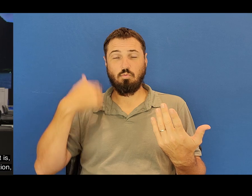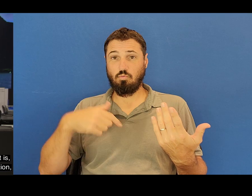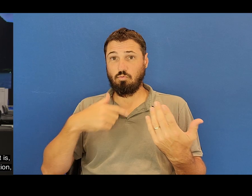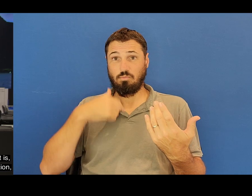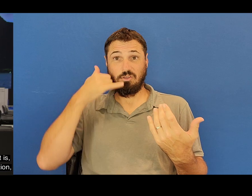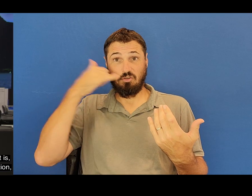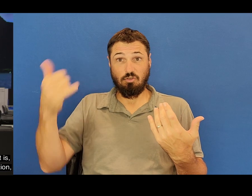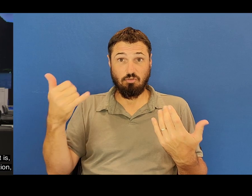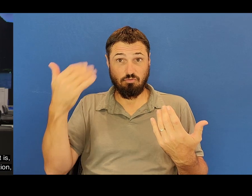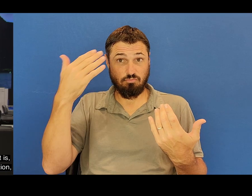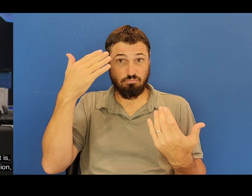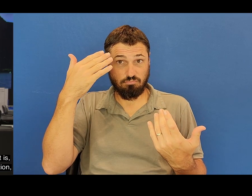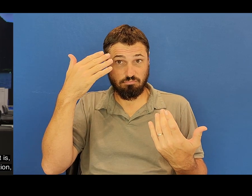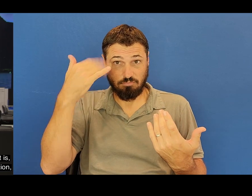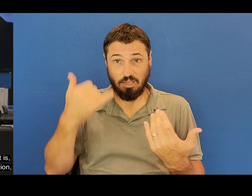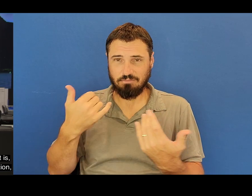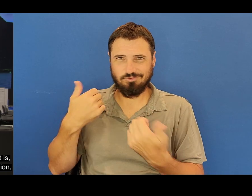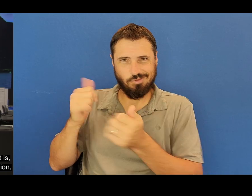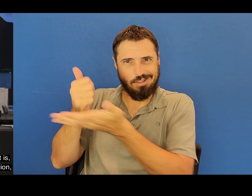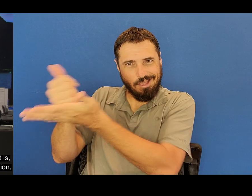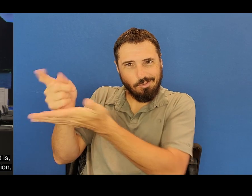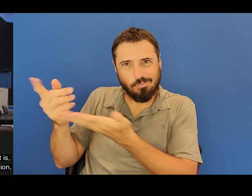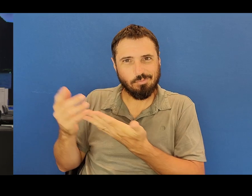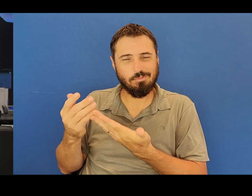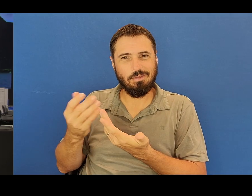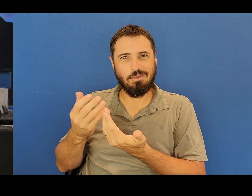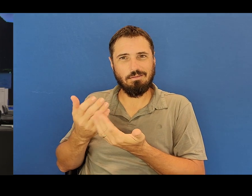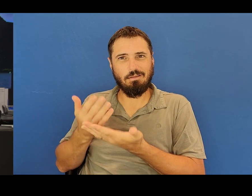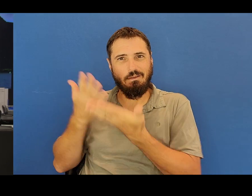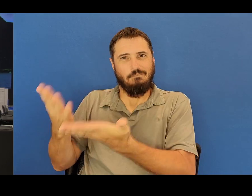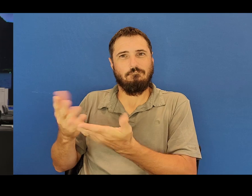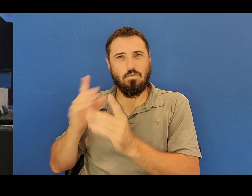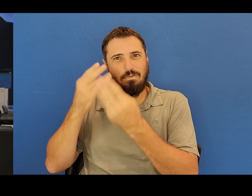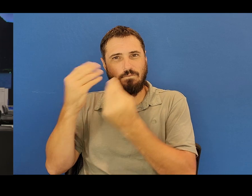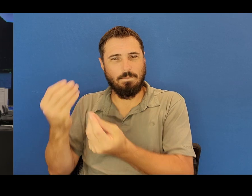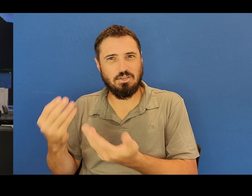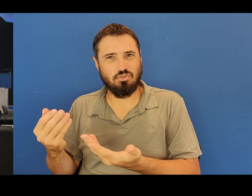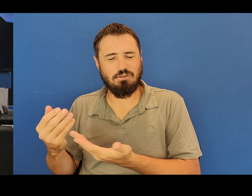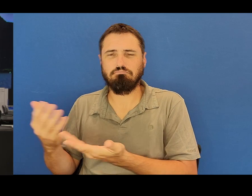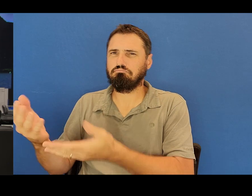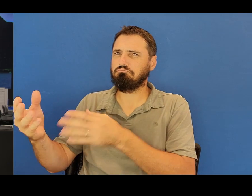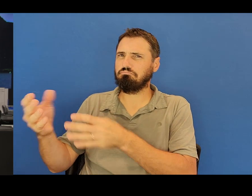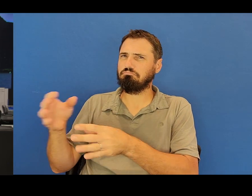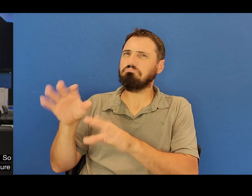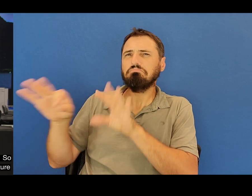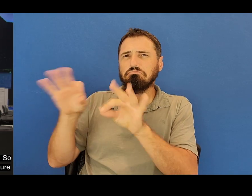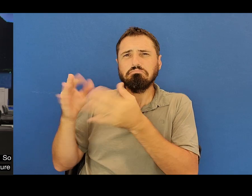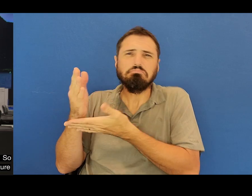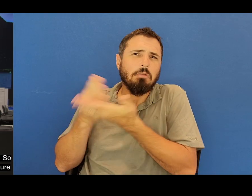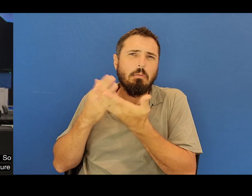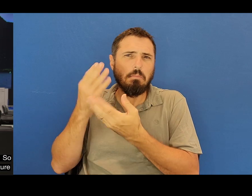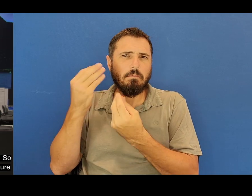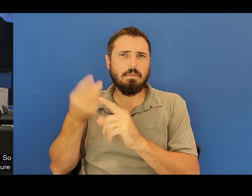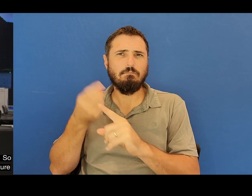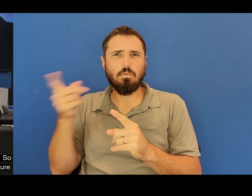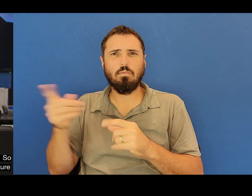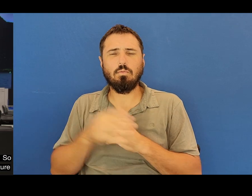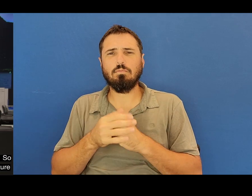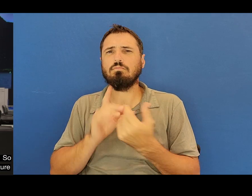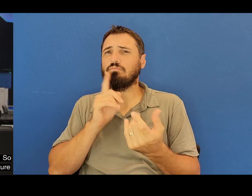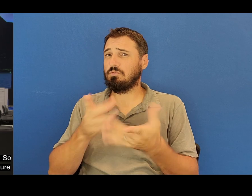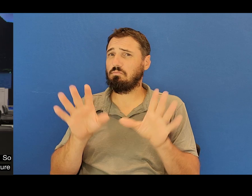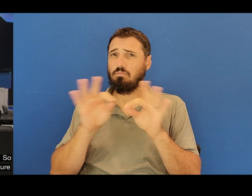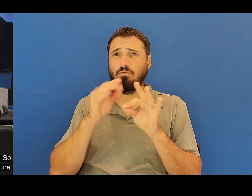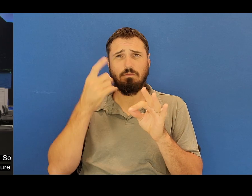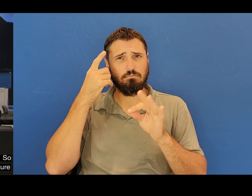are to answer your questions, provide you with information, and gather some information from you. It's as important as ever